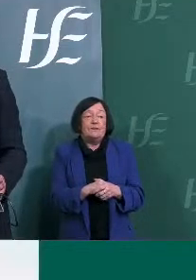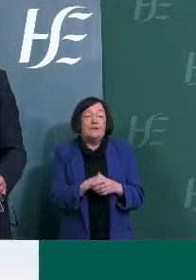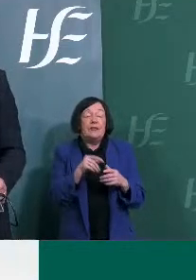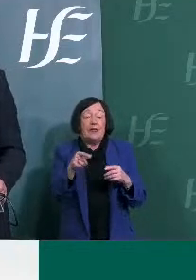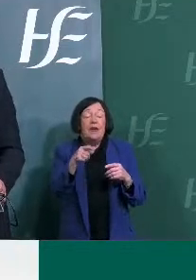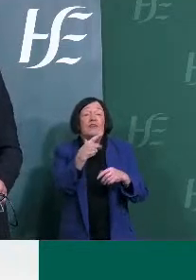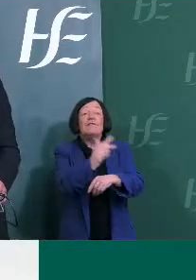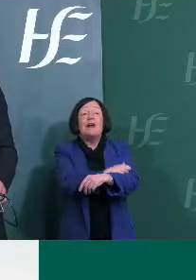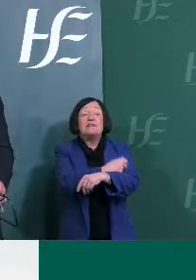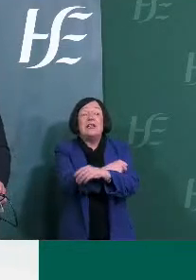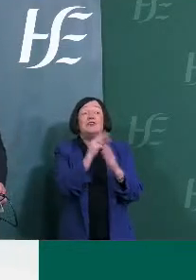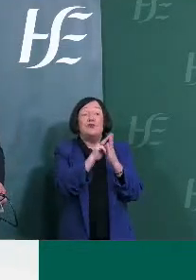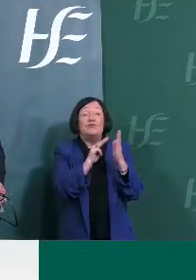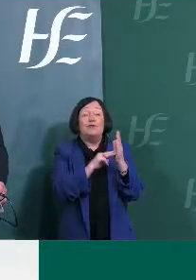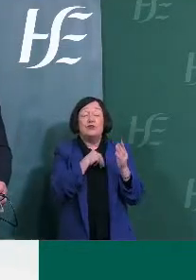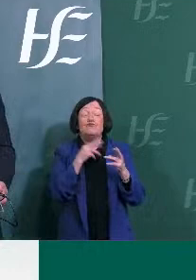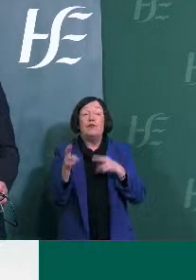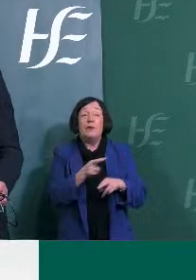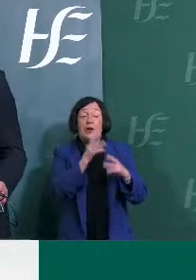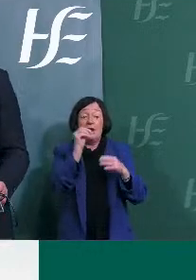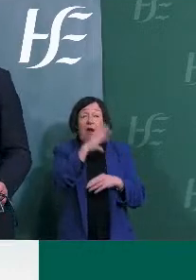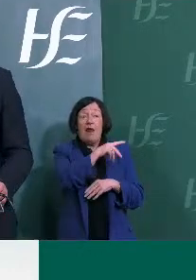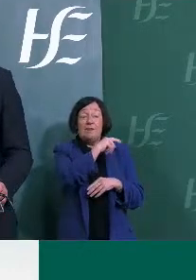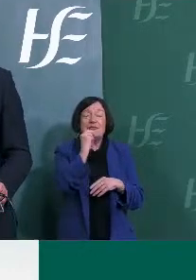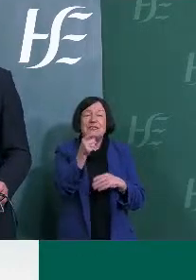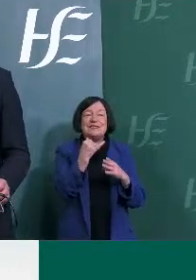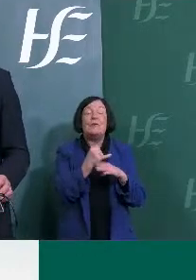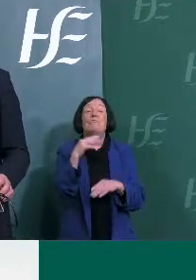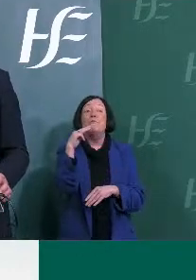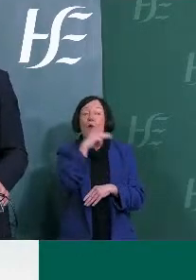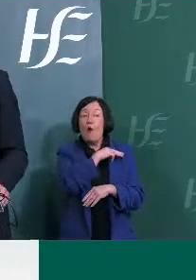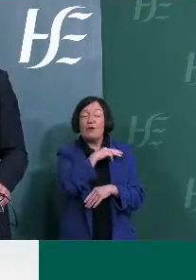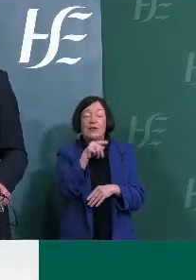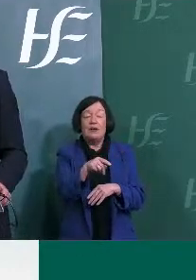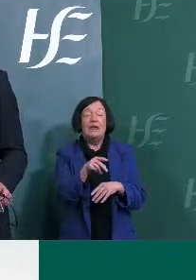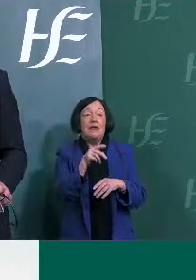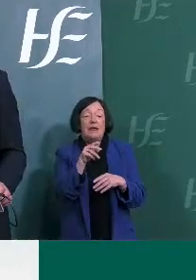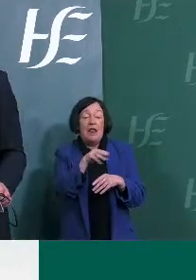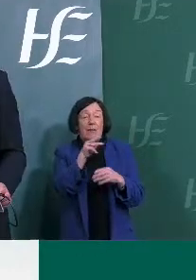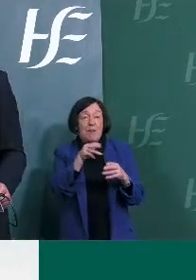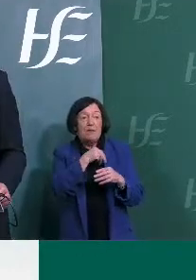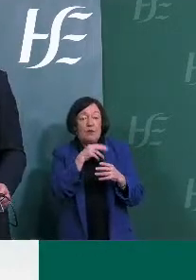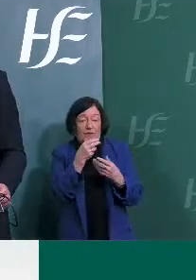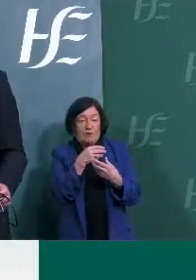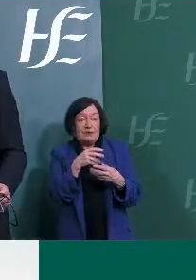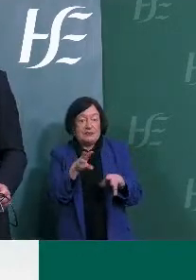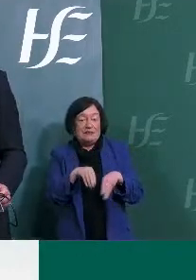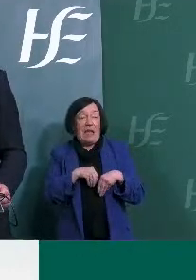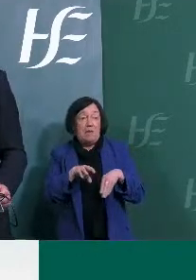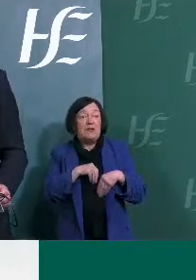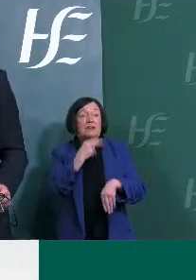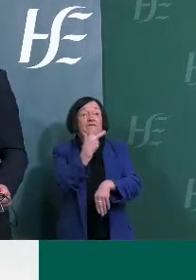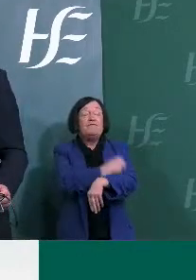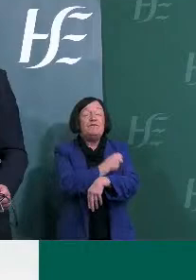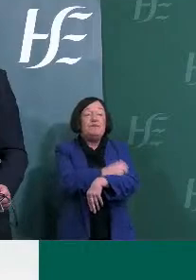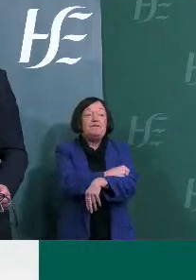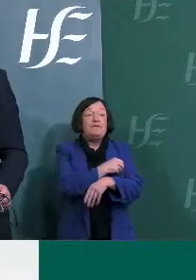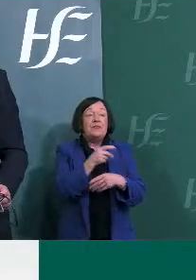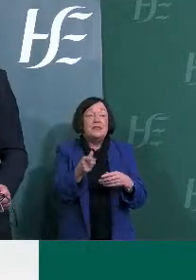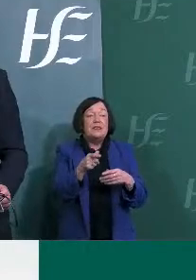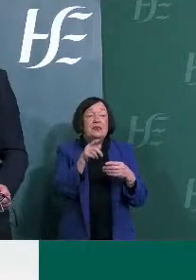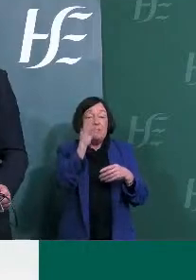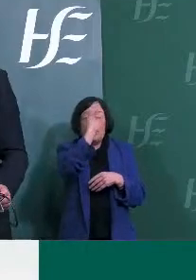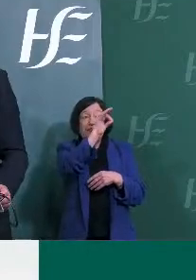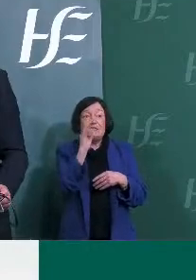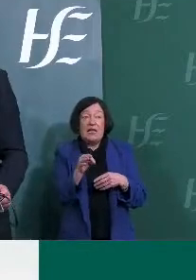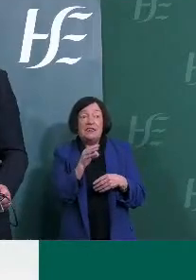Then on the vaccination programme, and just to reiterate, column slide, it's really important. You know, the uptake that we have, and column has referred to it in terms of the